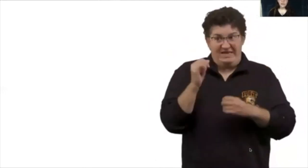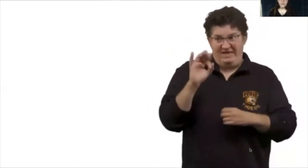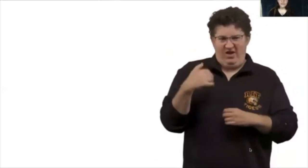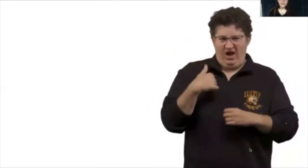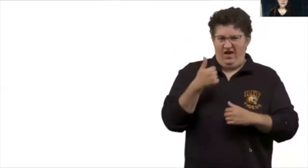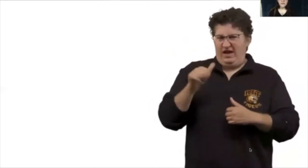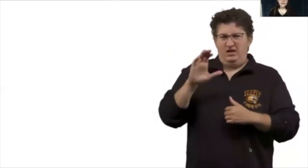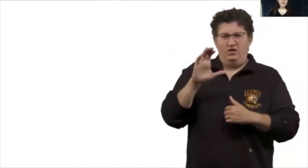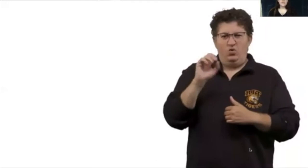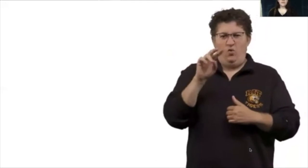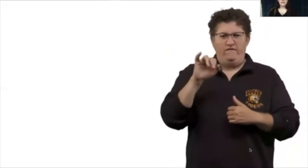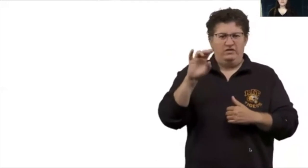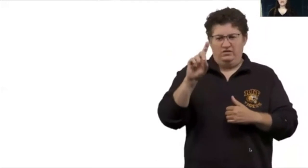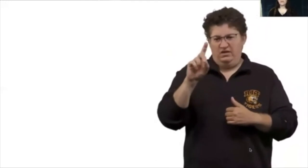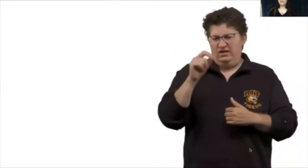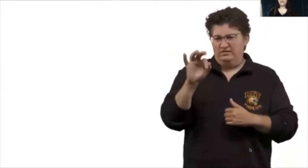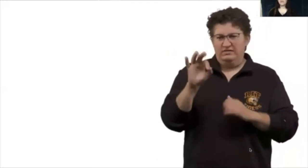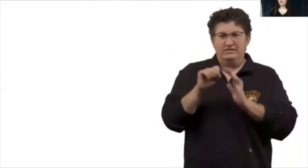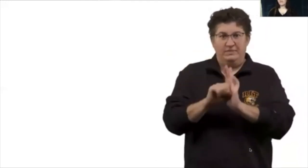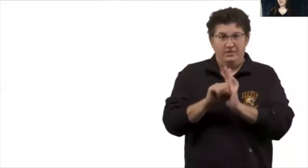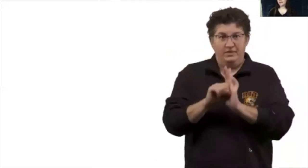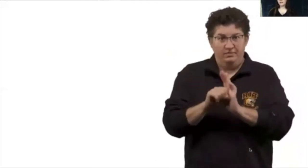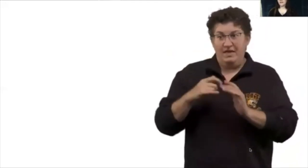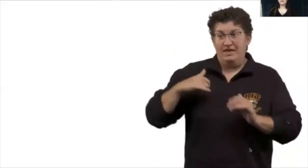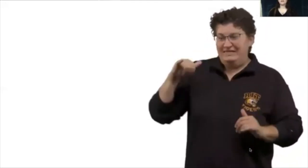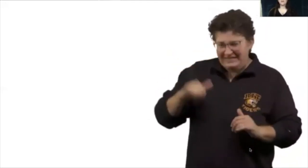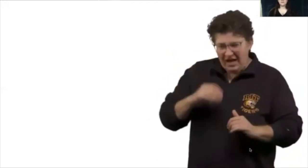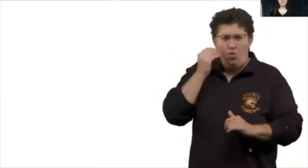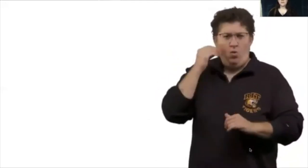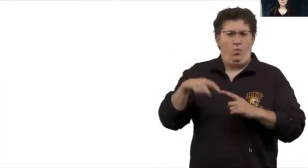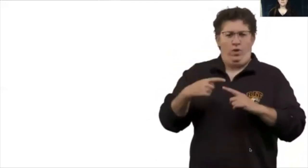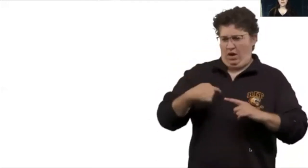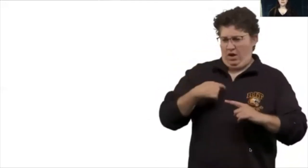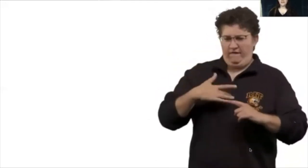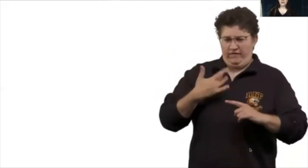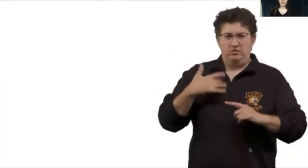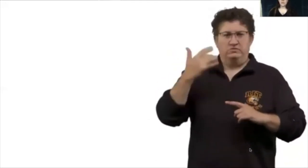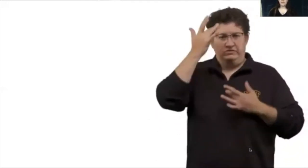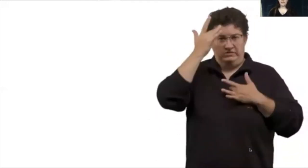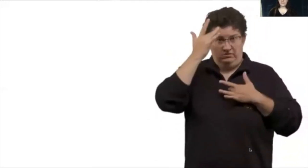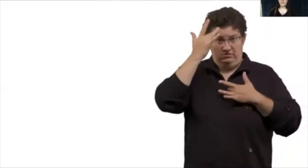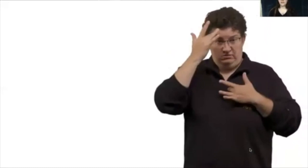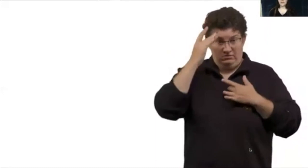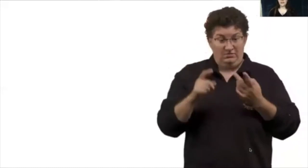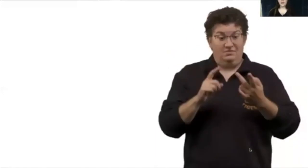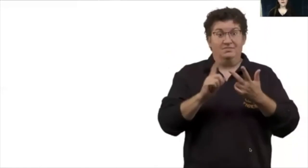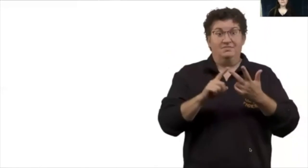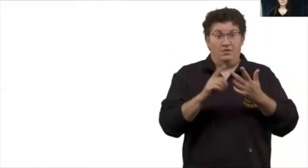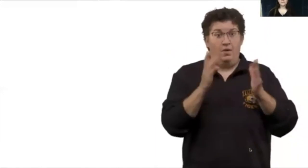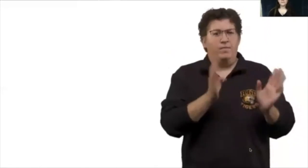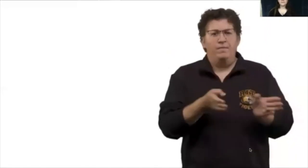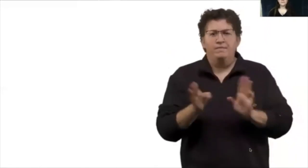Health Office, keeping them up to date if you have any COVID-19 symptoms, that you're staying home if you feel sick at